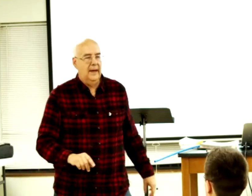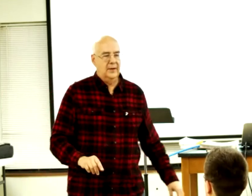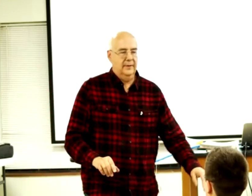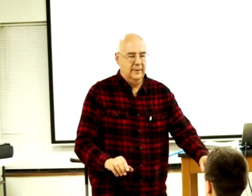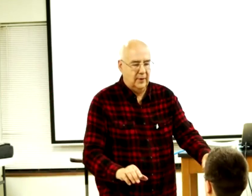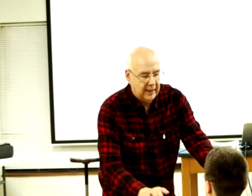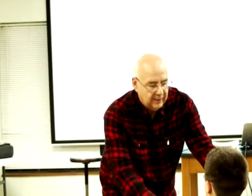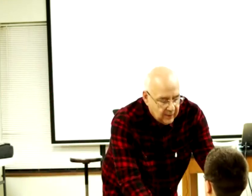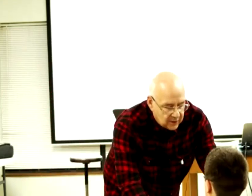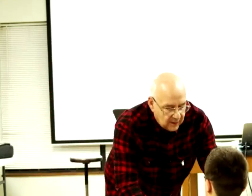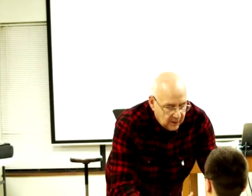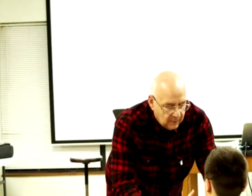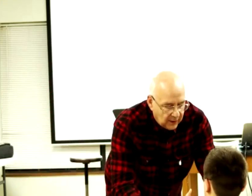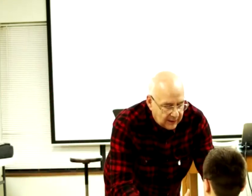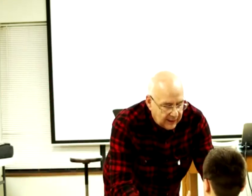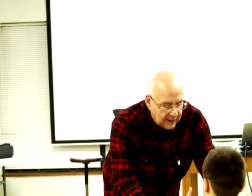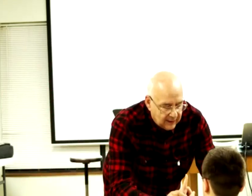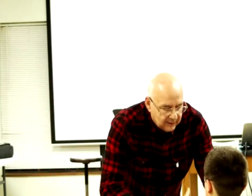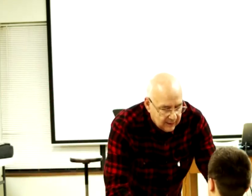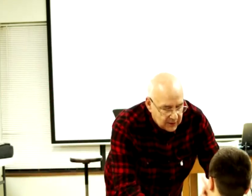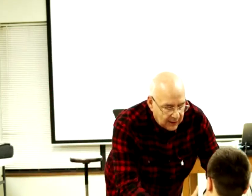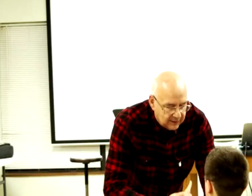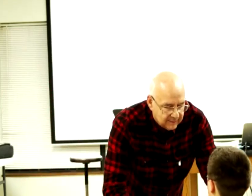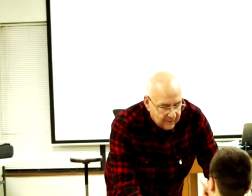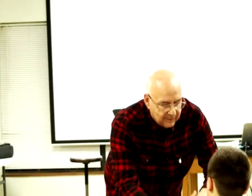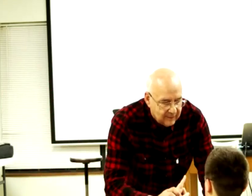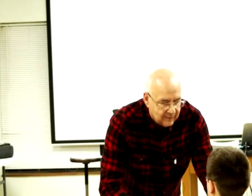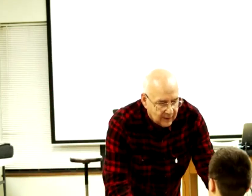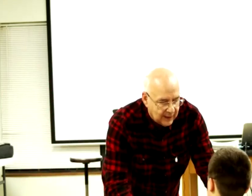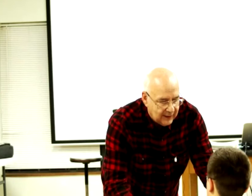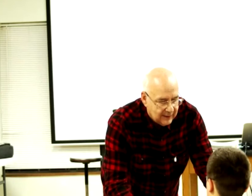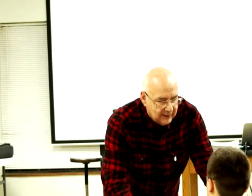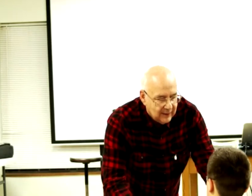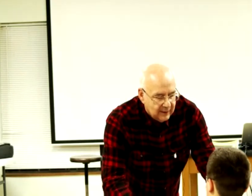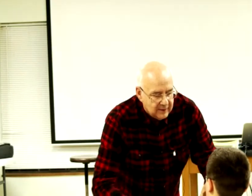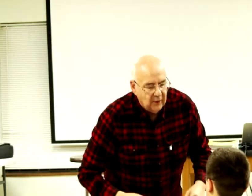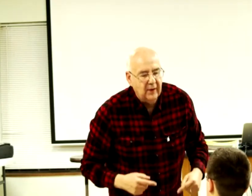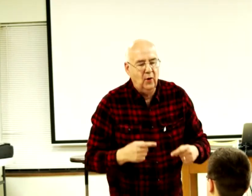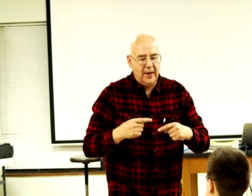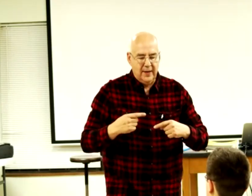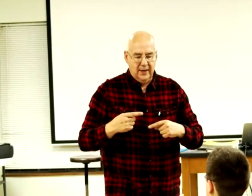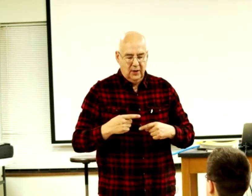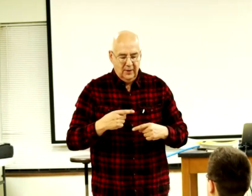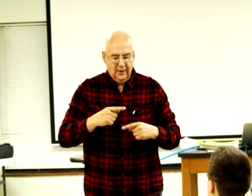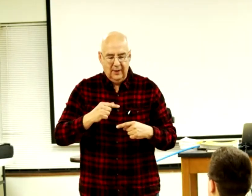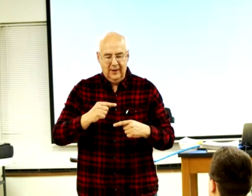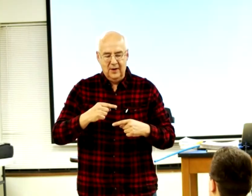Yes. So yeah, you would just point like that, sign. Okay. So the going is